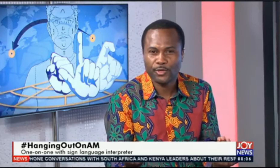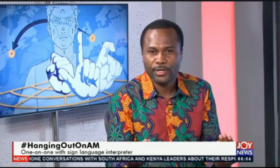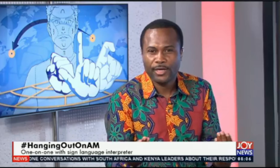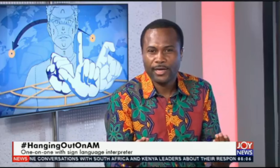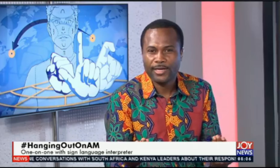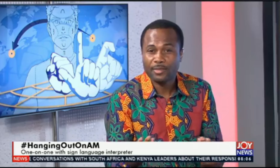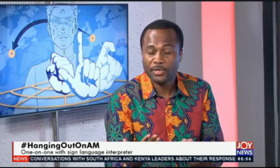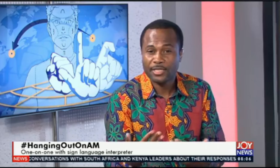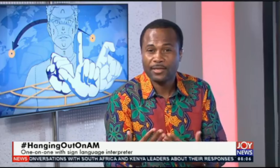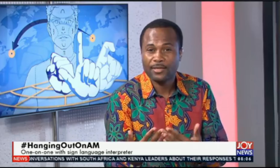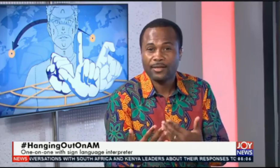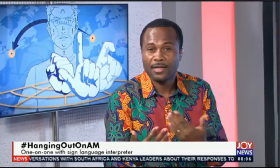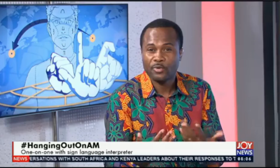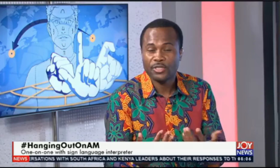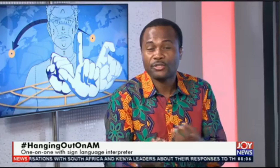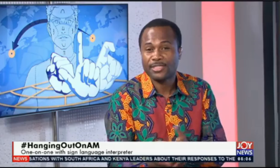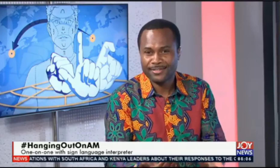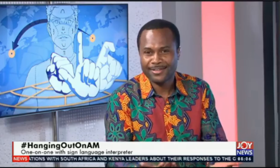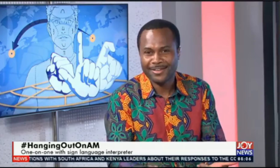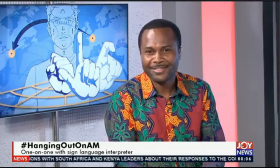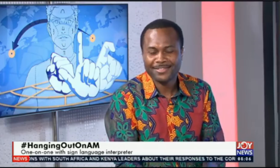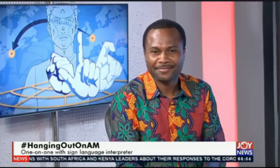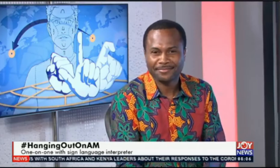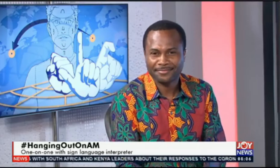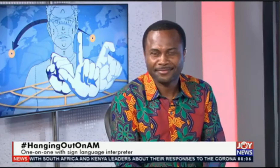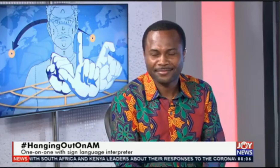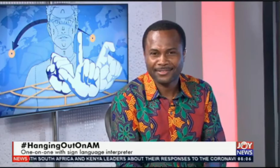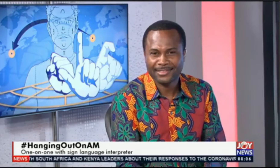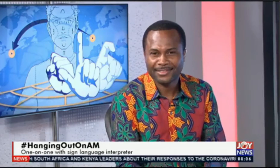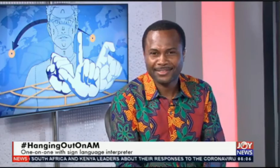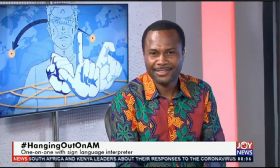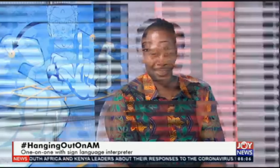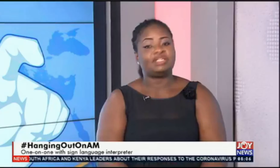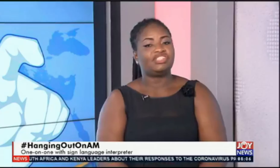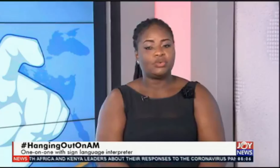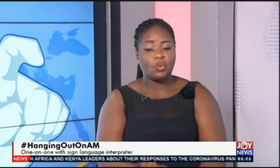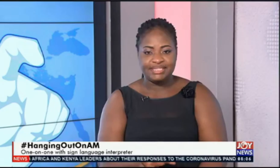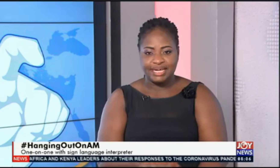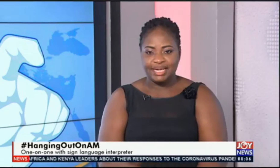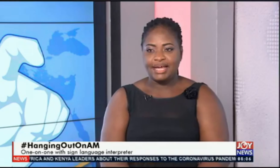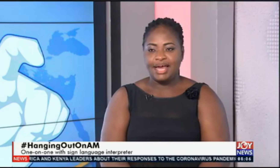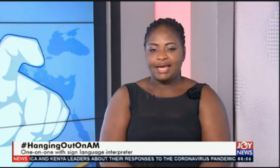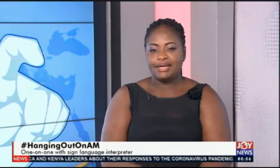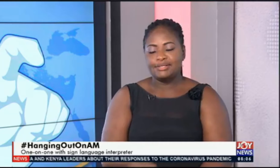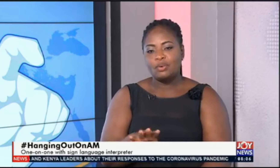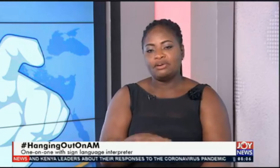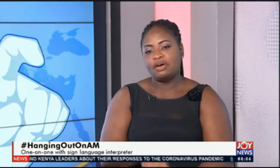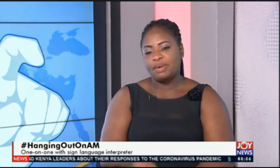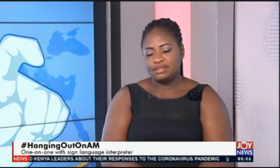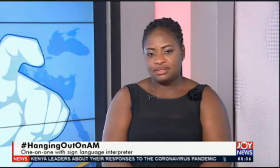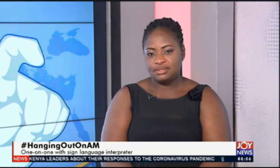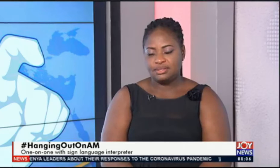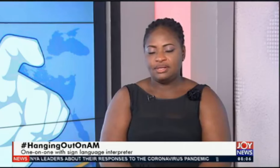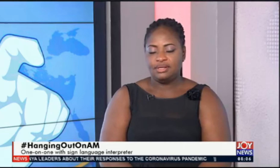into interpreting languages using signs? Okay, I was at church one day, and I saw one of